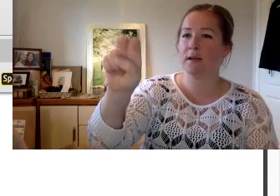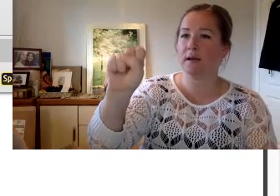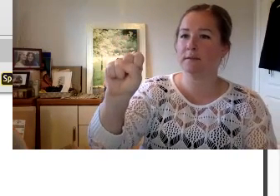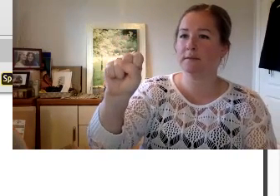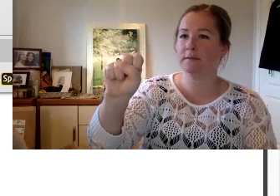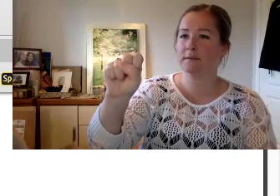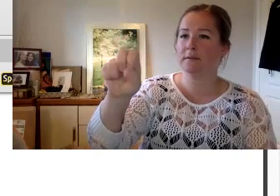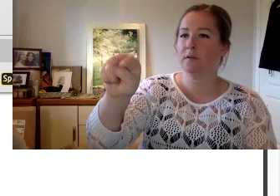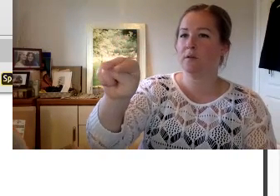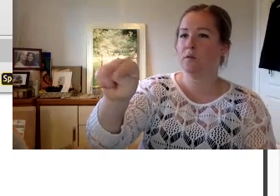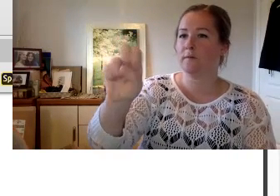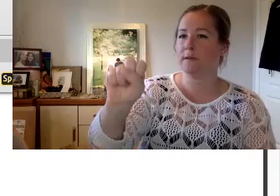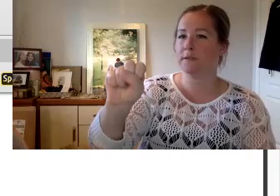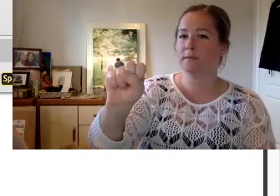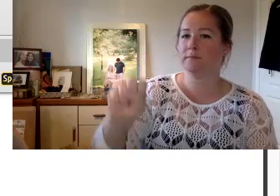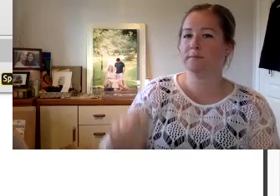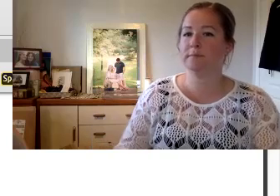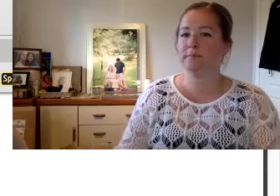NS. NS.